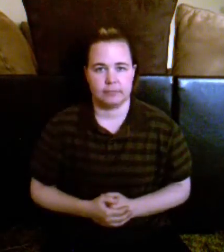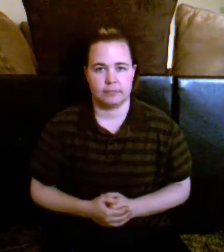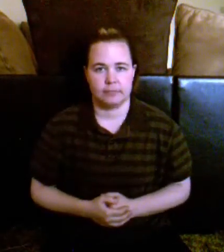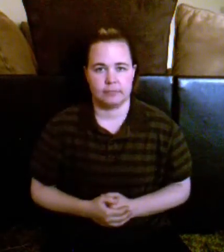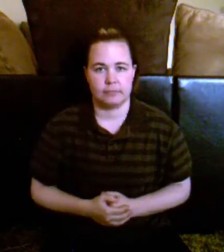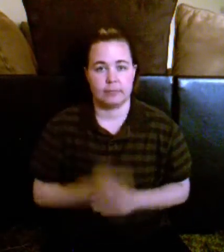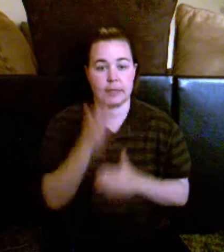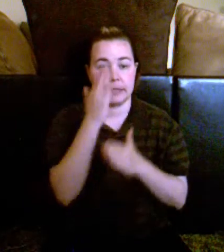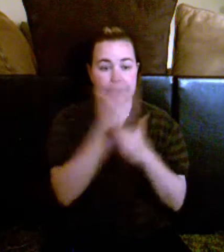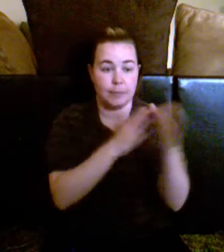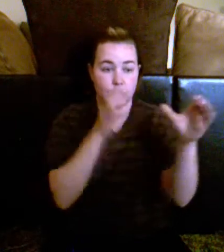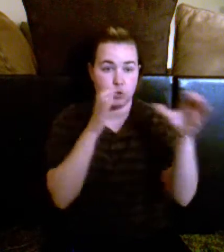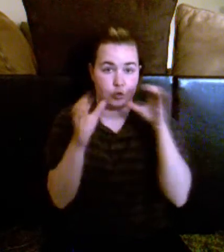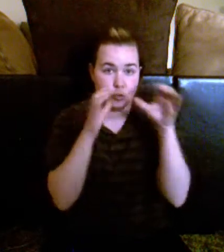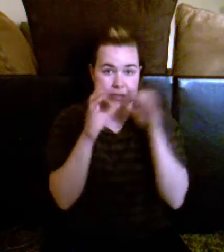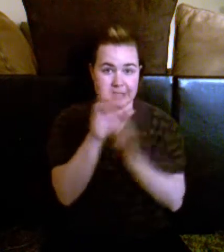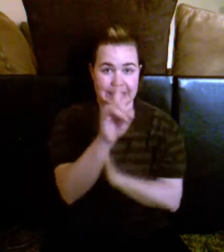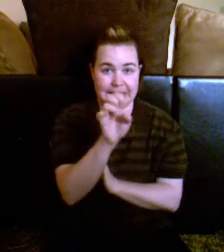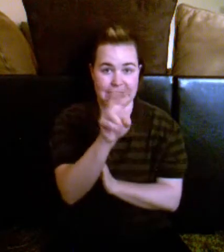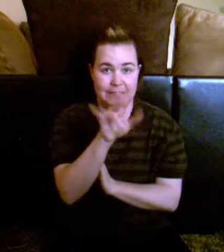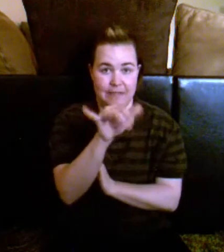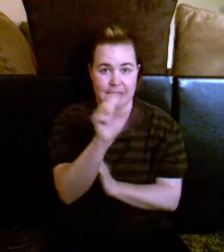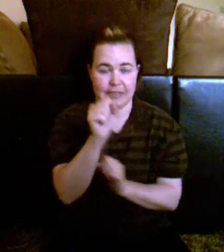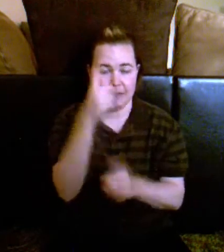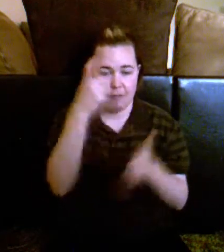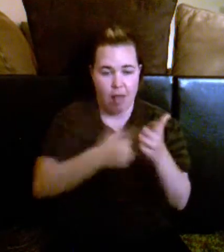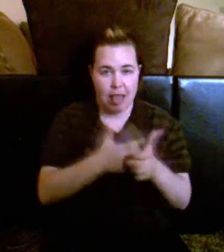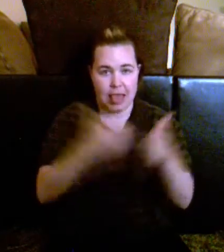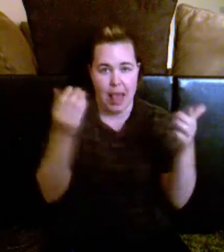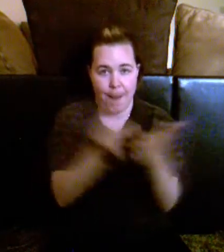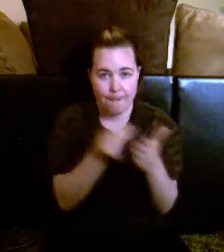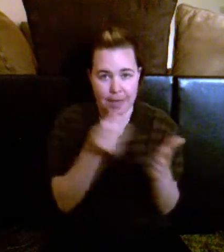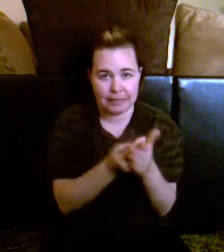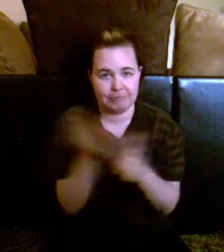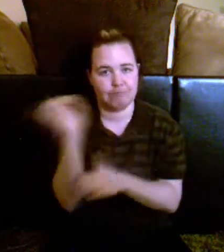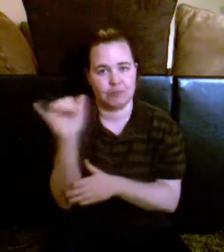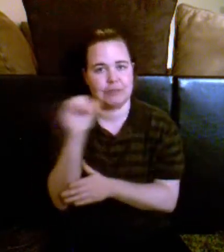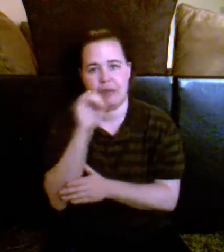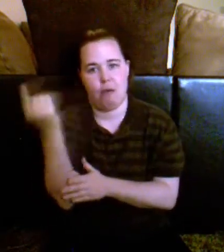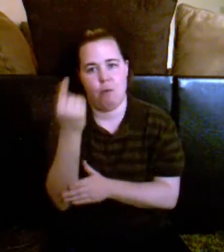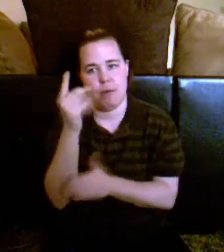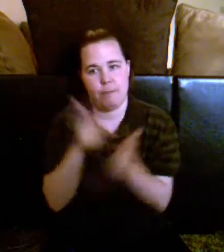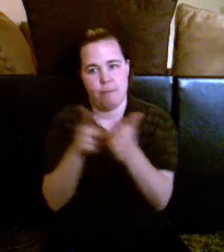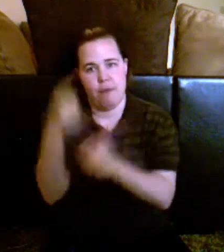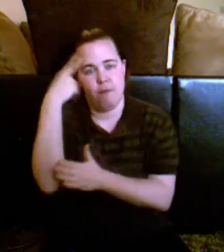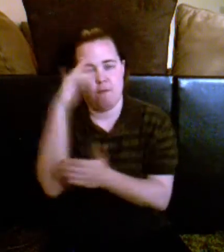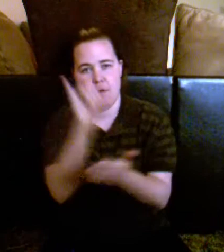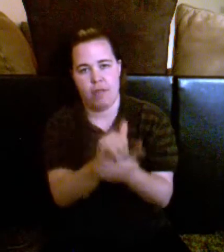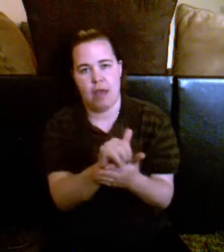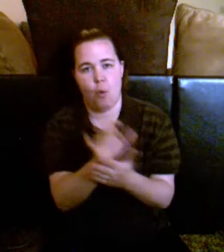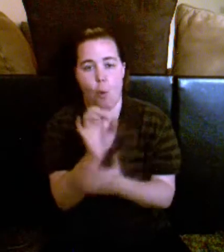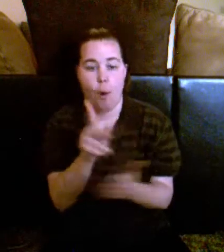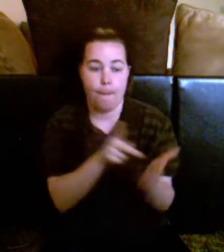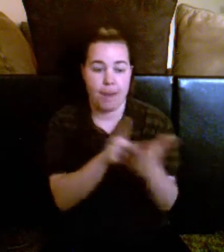Some of the communication devices can cost a lot of money, and insurance does not always pay for it or pay to have it replaced if